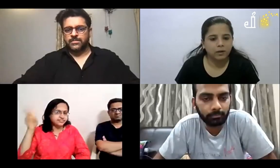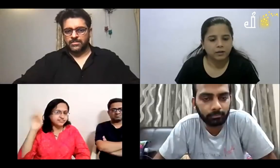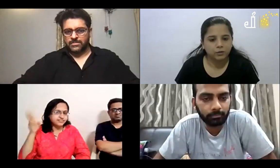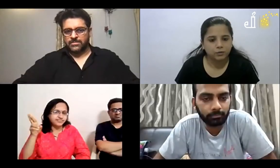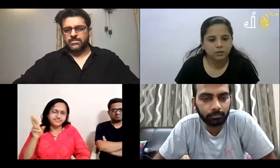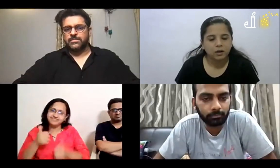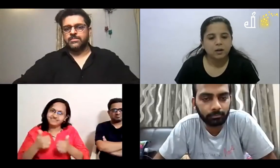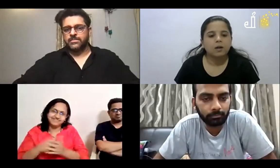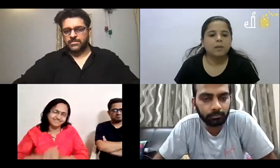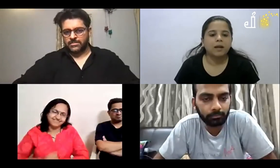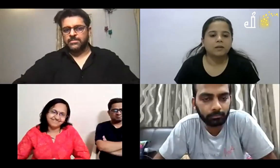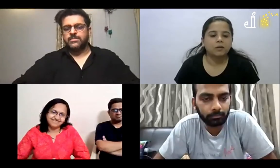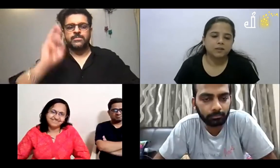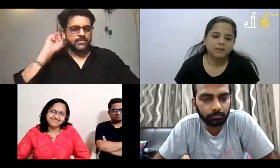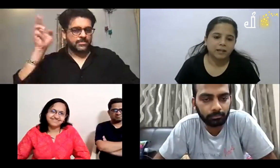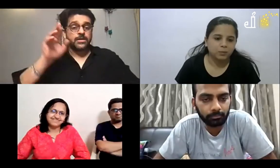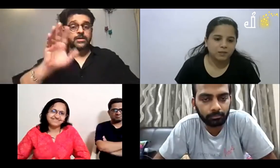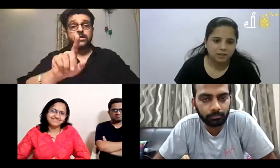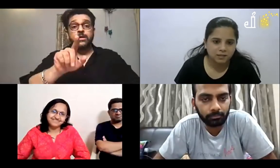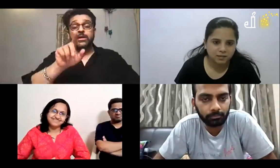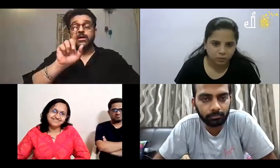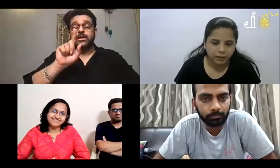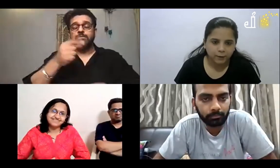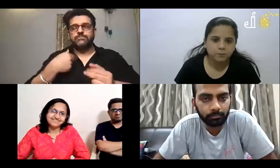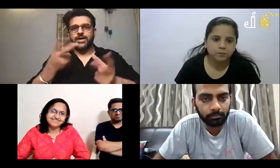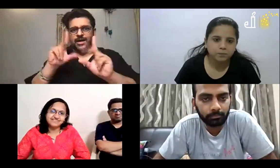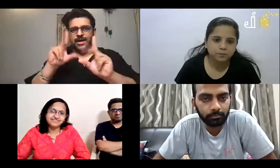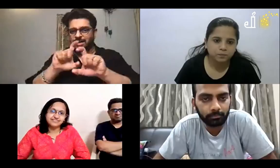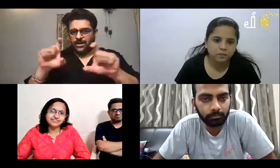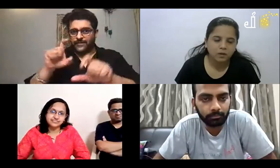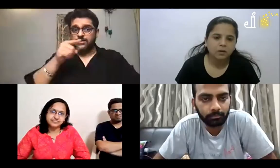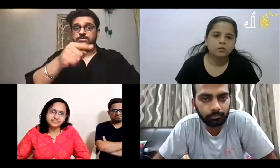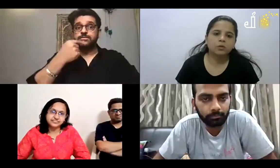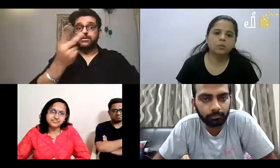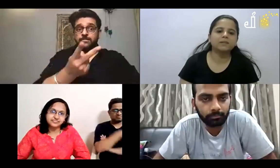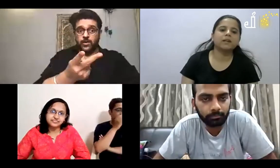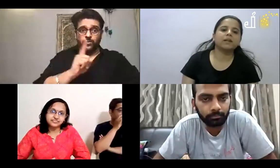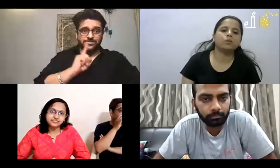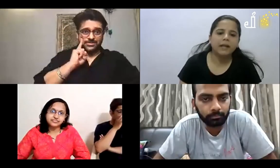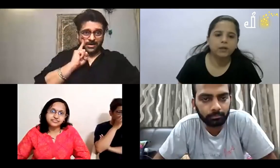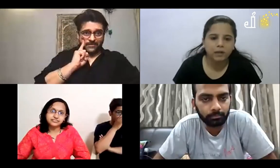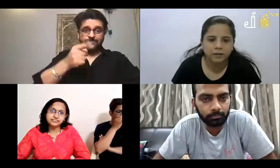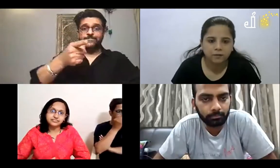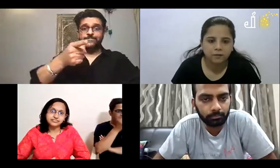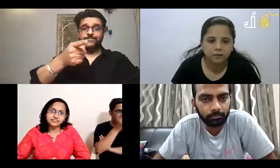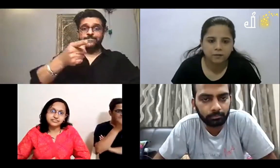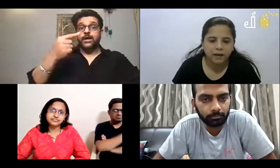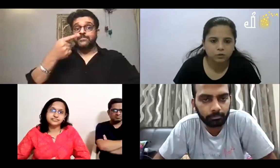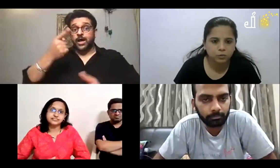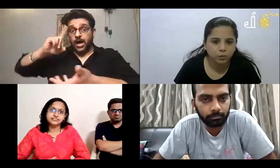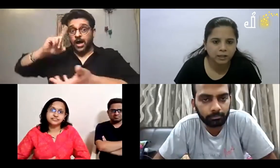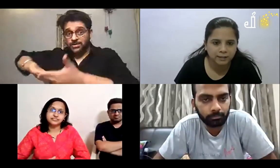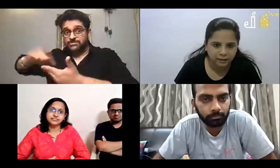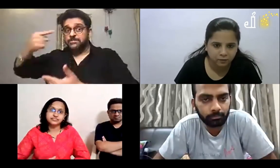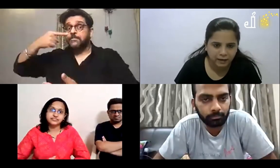cochlear implant user. My daughter's sign name is this. Okay. So once again, I would like to clarify: you both